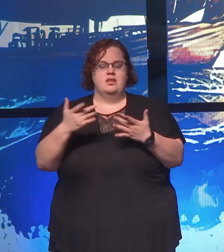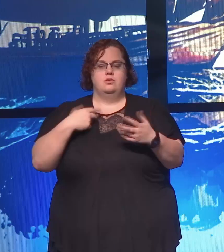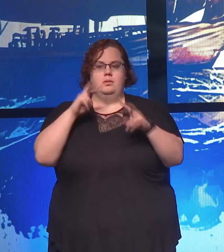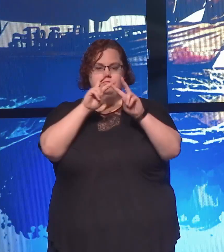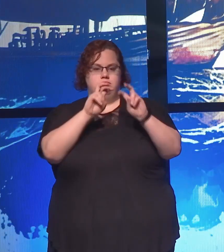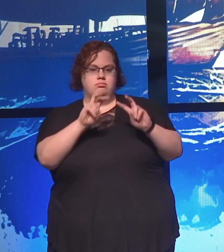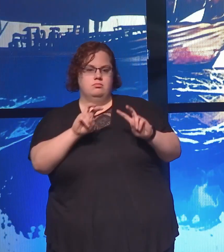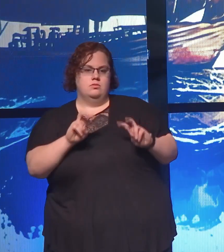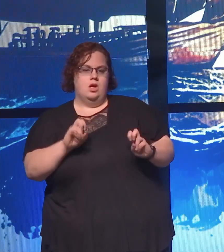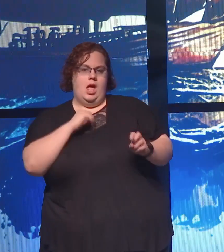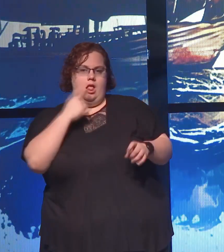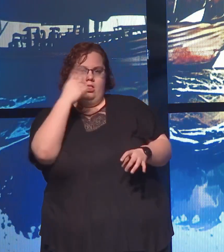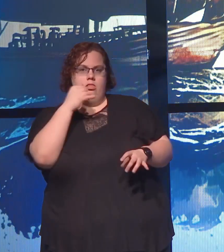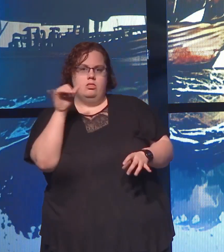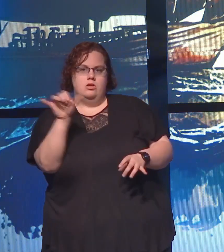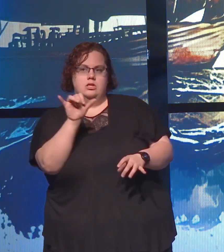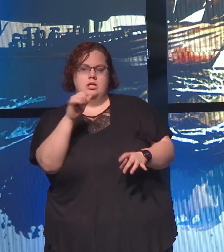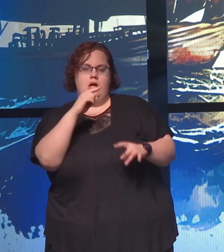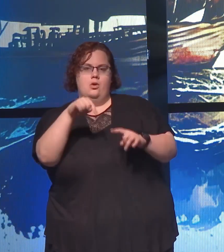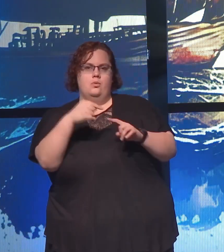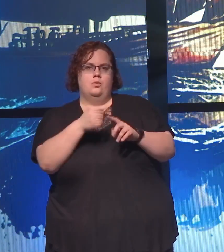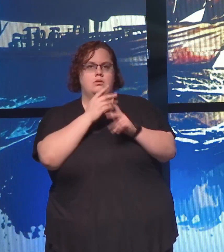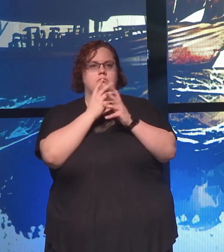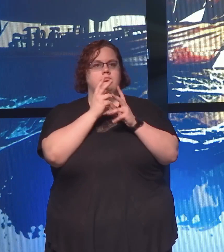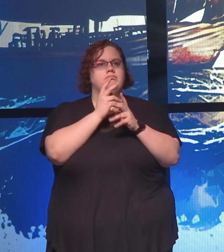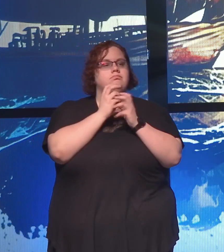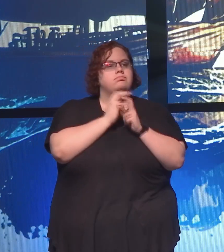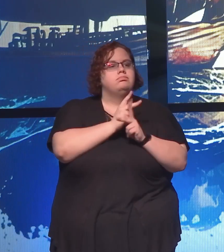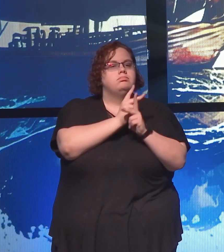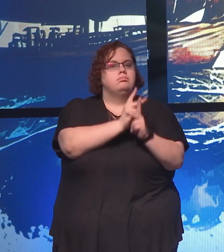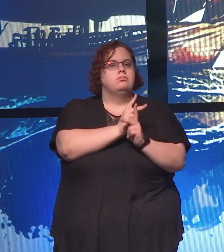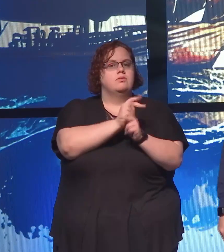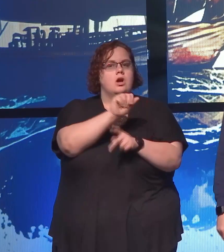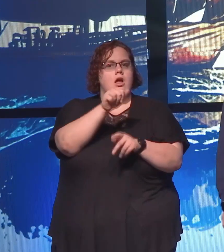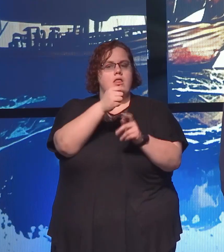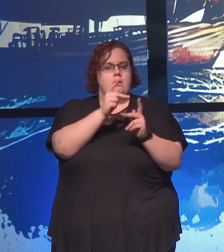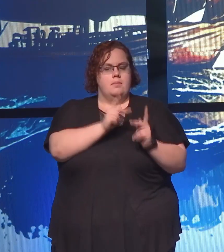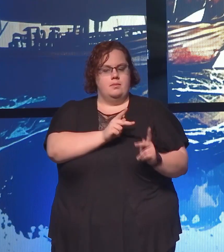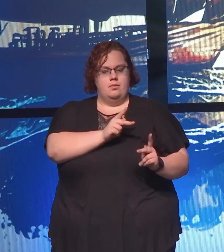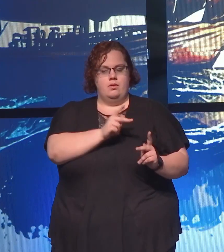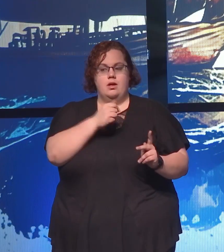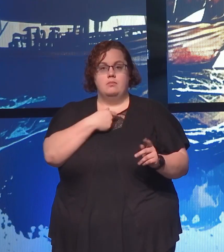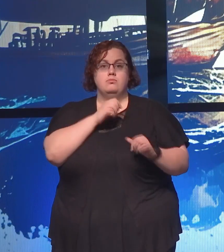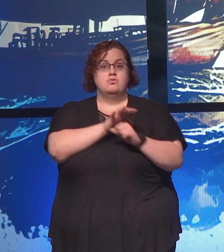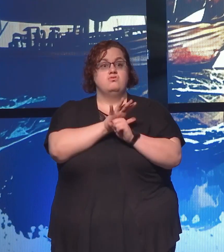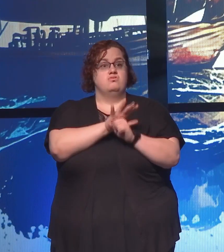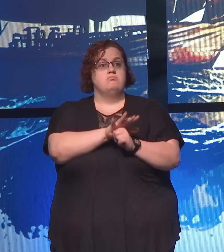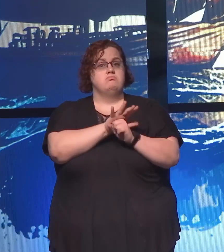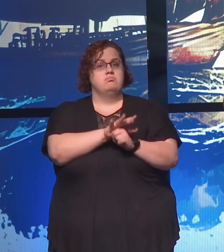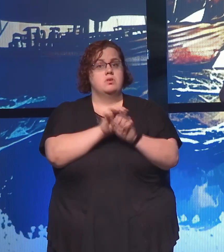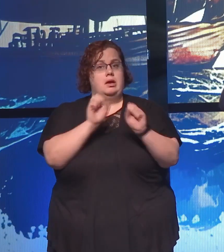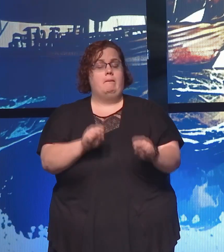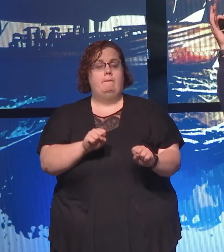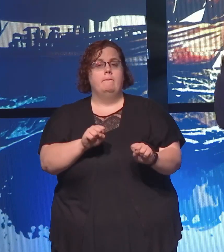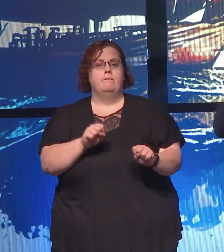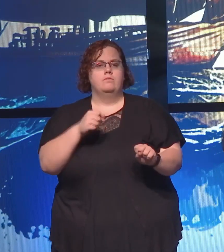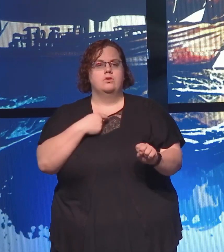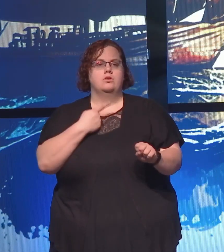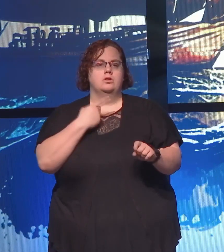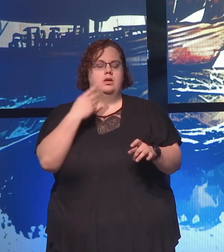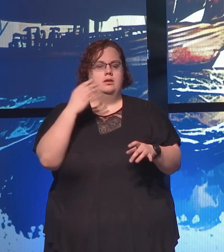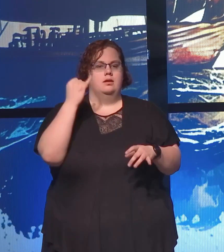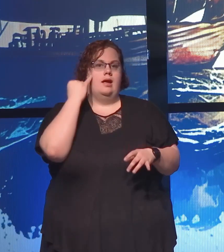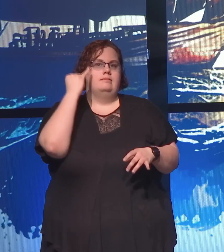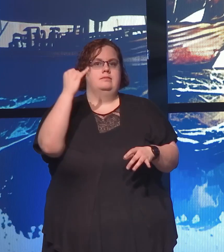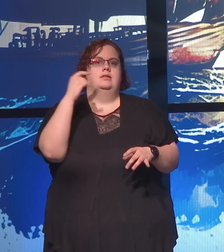exploring and say, what does this look like when you're caring for others, when you have the reality that that can be a stressful circumstance? We're going to talk about some principles and